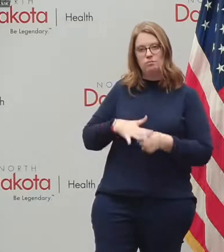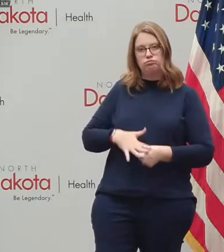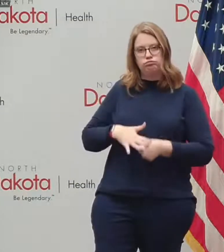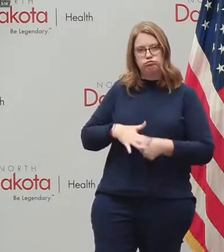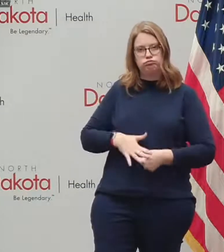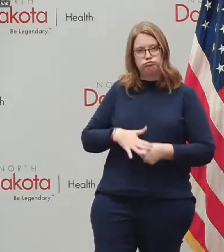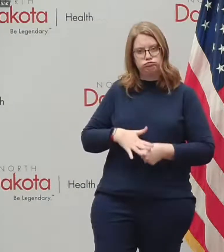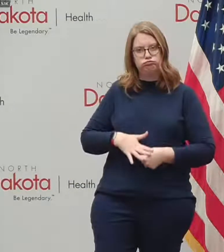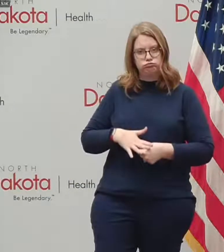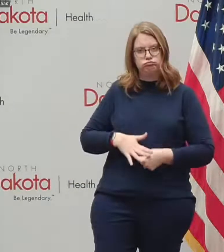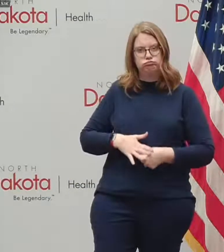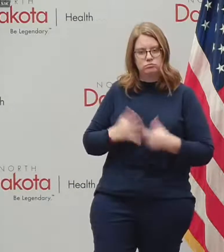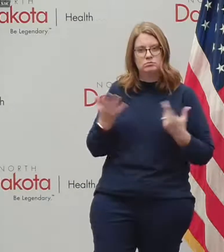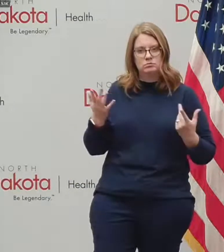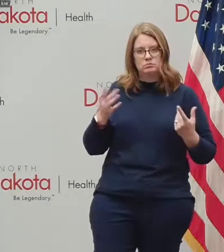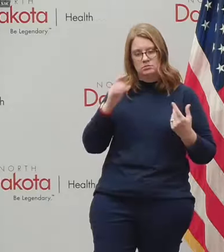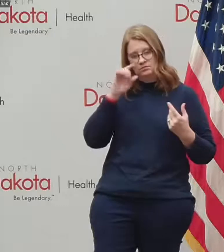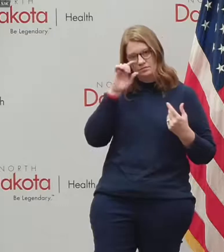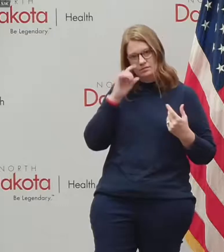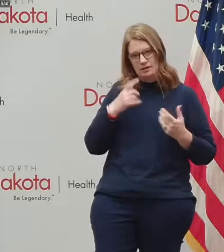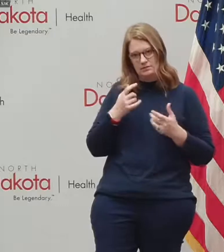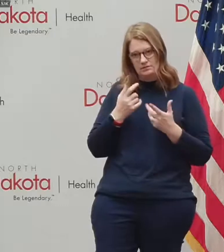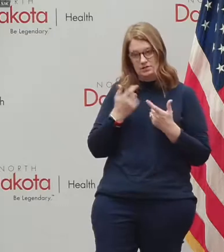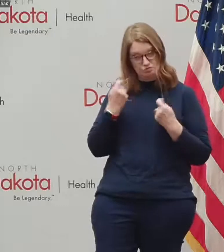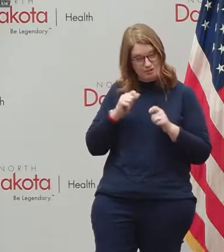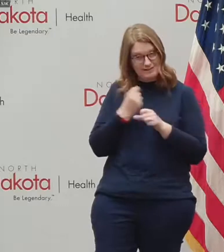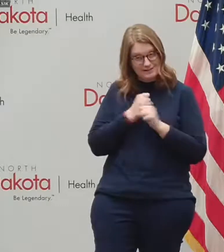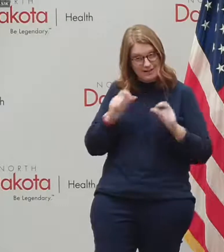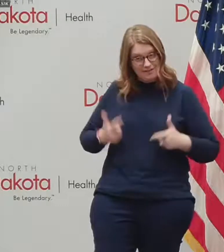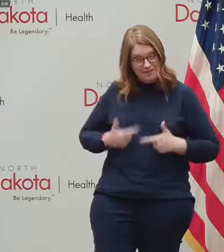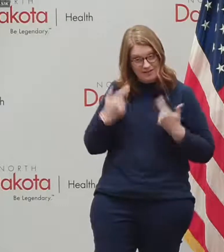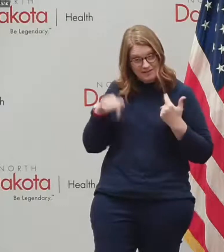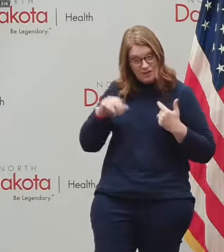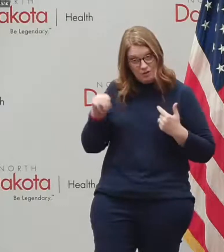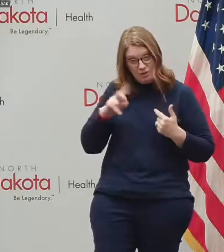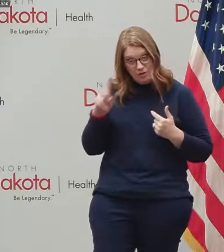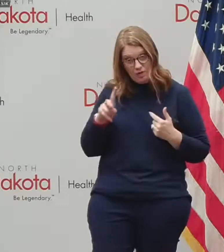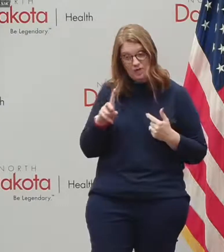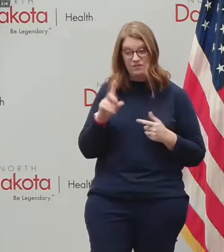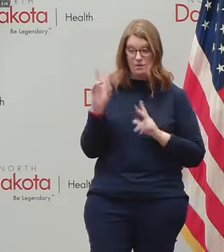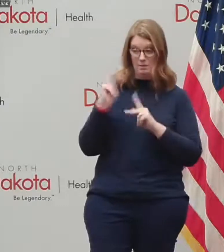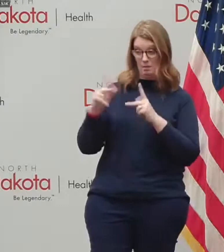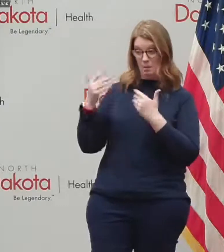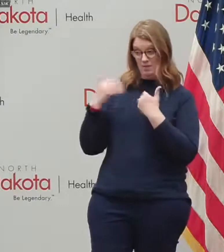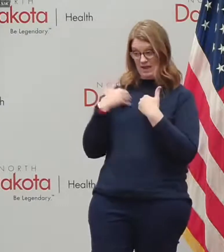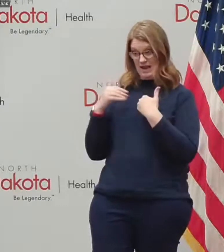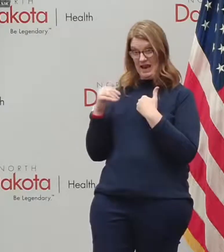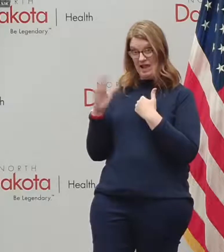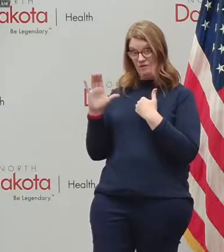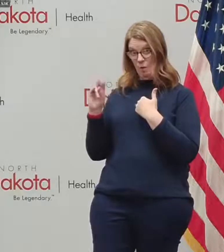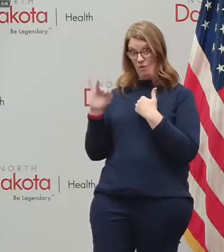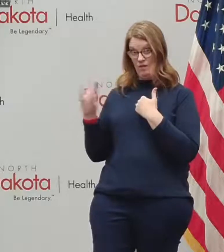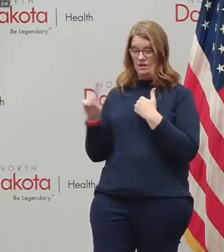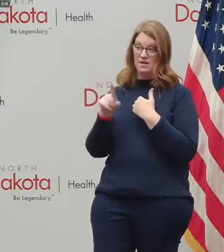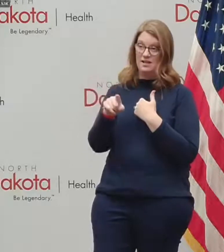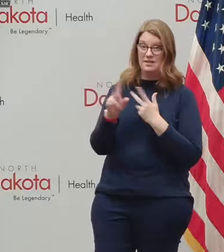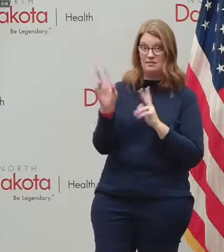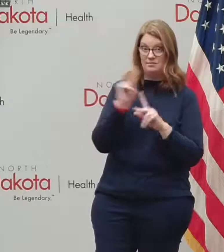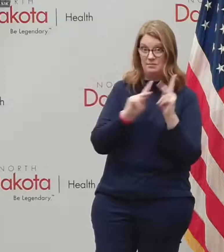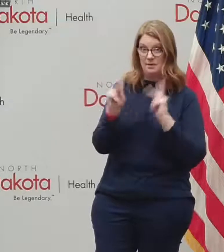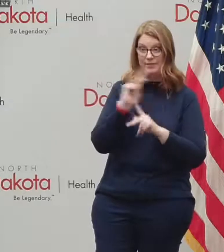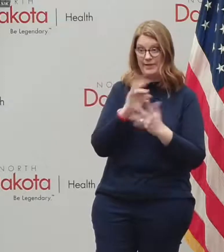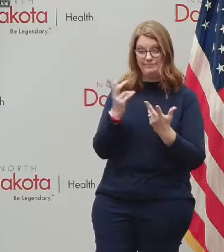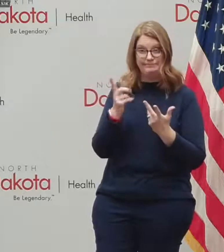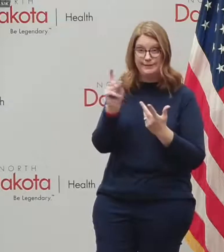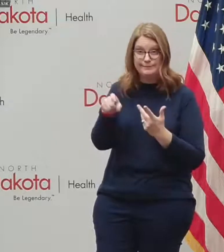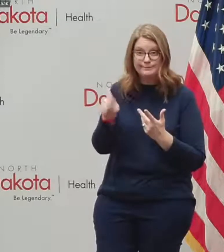save lives here in North Dakota, both for COVID and non-COVID hospitalizations.